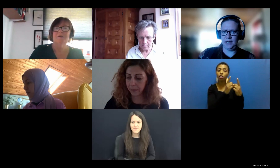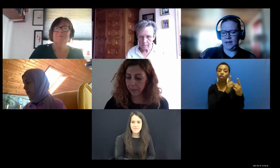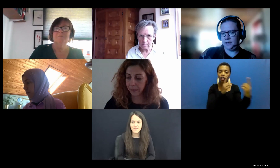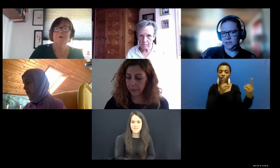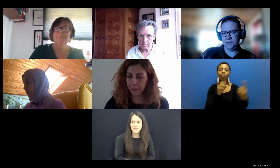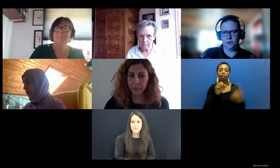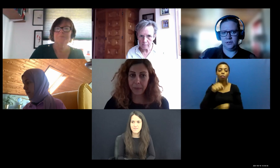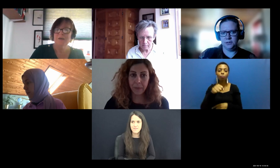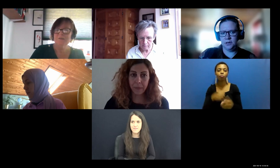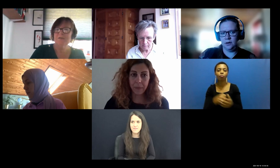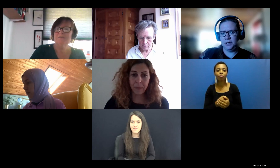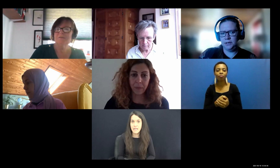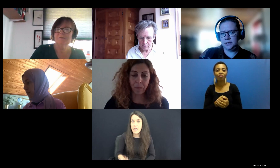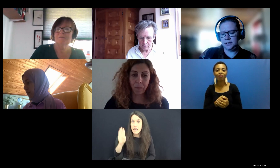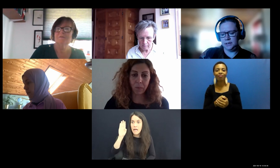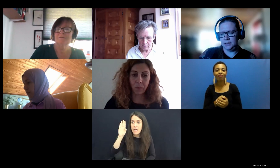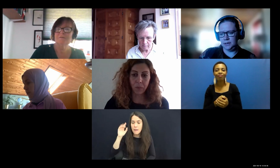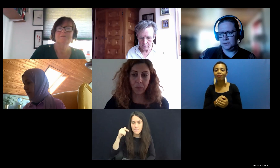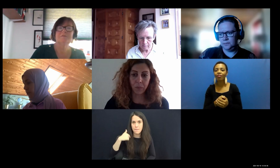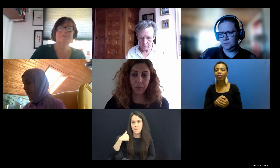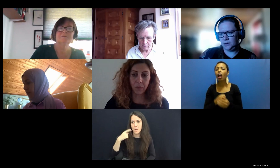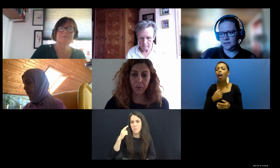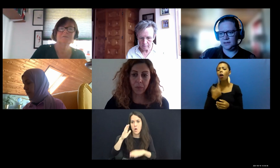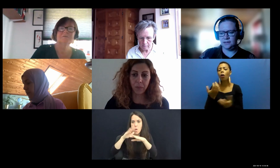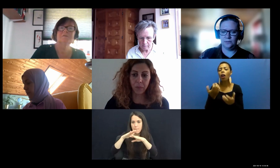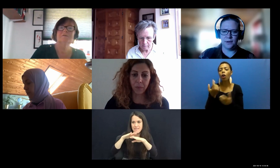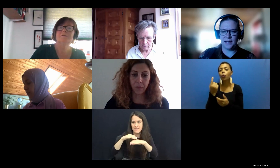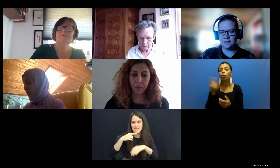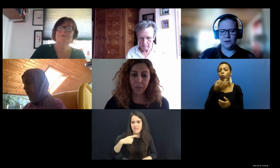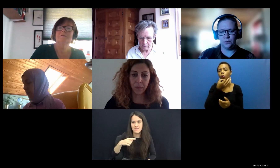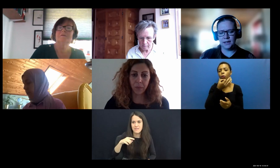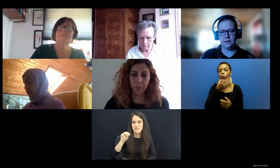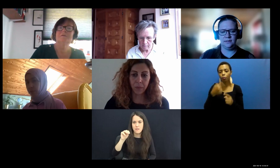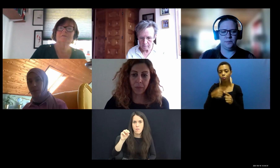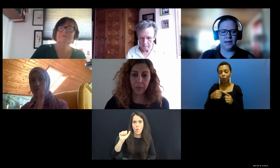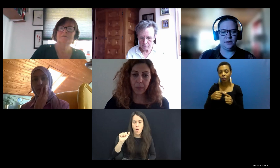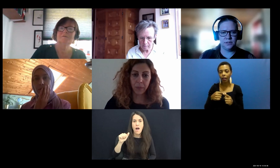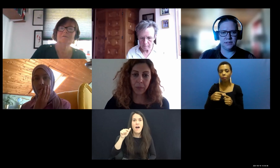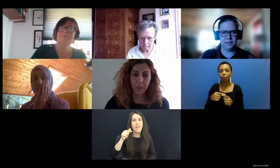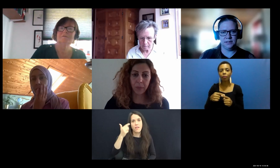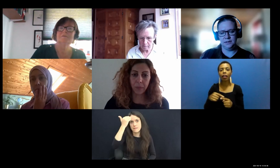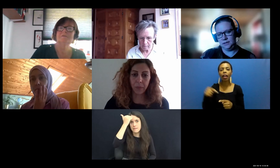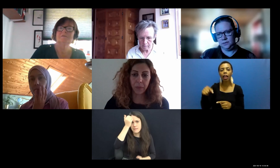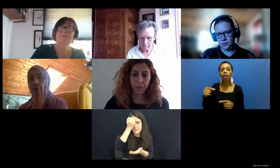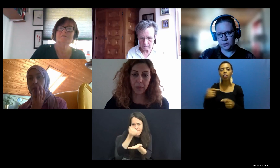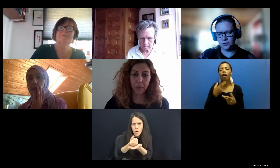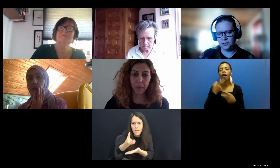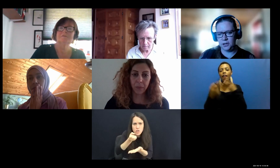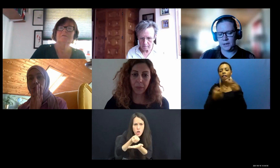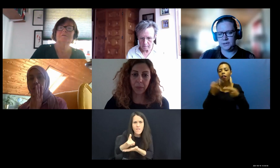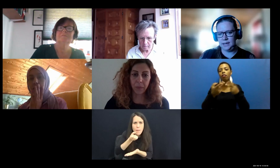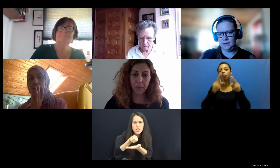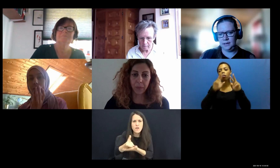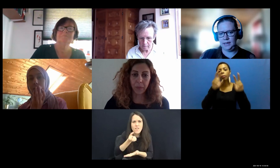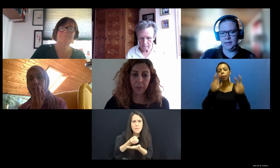Could I add just or to yes, comment? Because this raising awareness about, you were talking